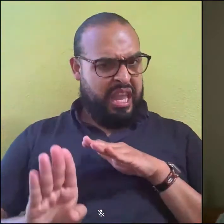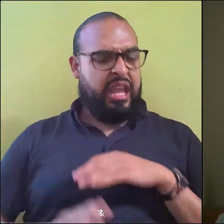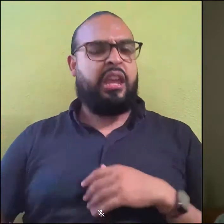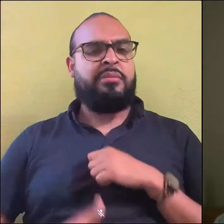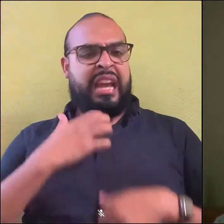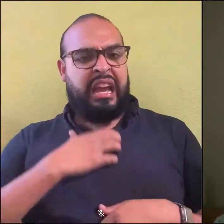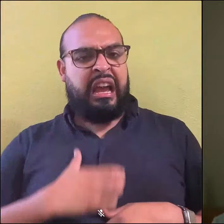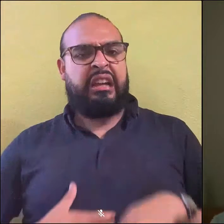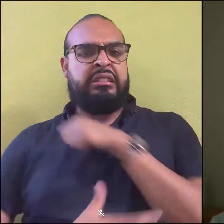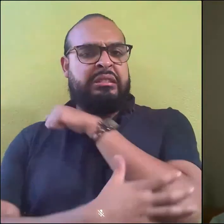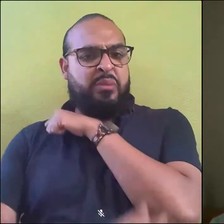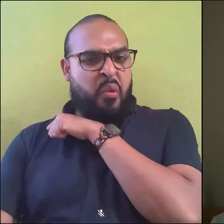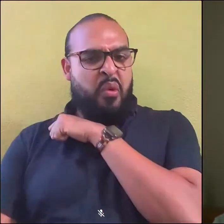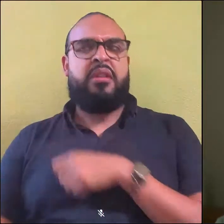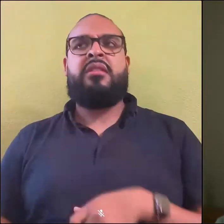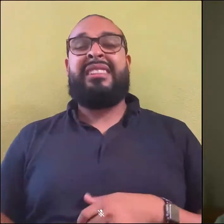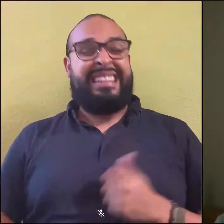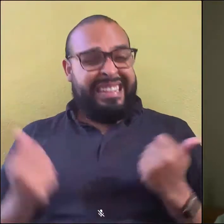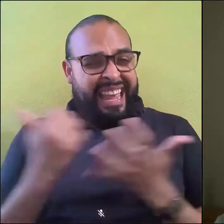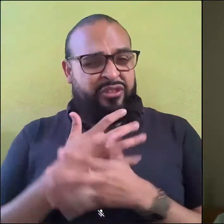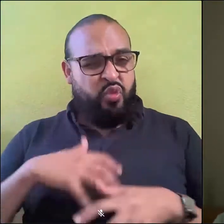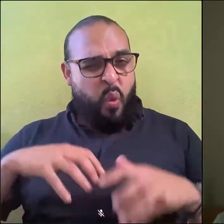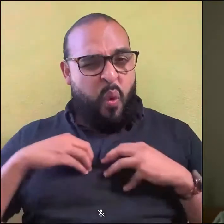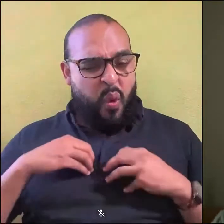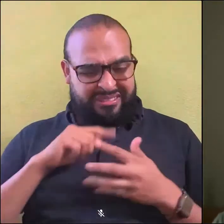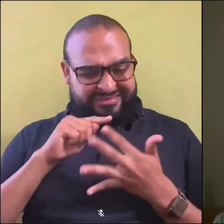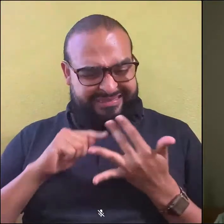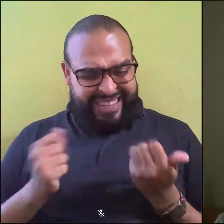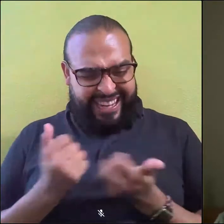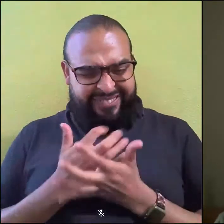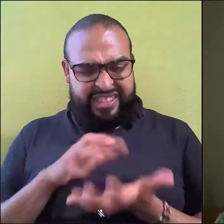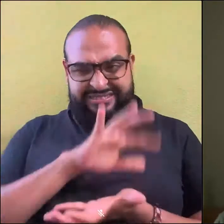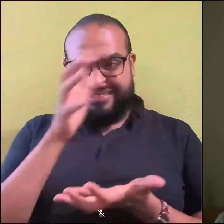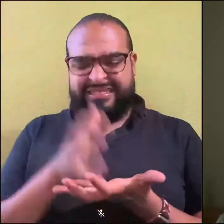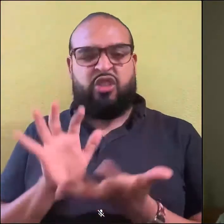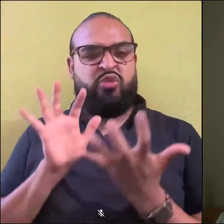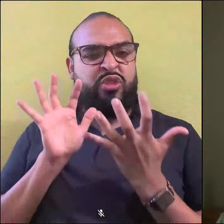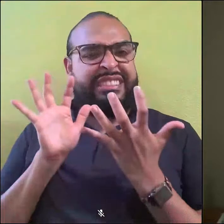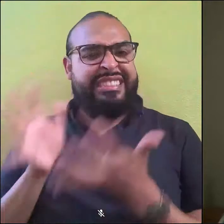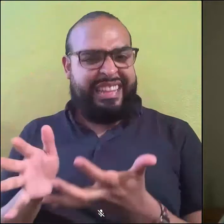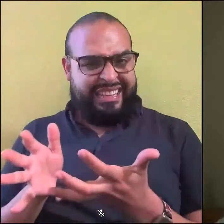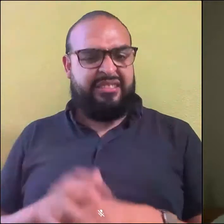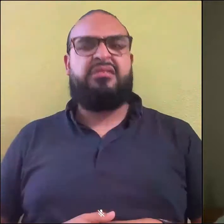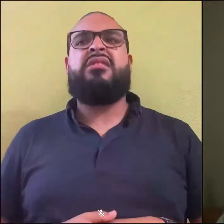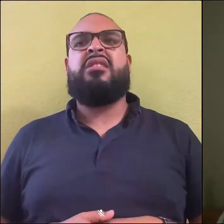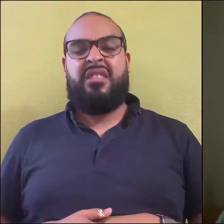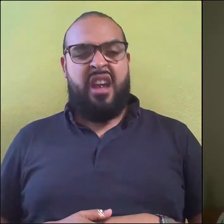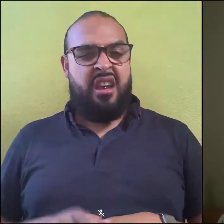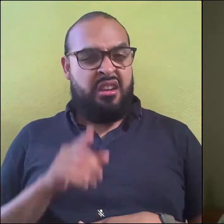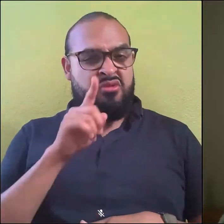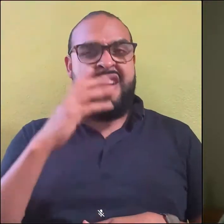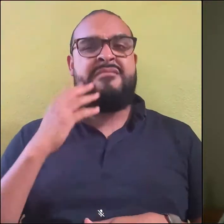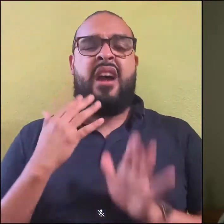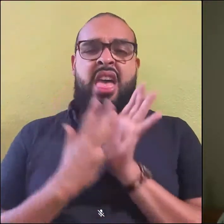all of your worldly belongings and moving to a country that is just learning to stand on its own feet after being taken advantage of for hundreds of